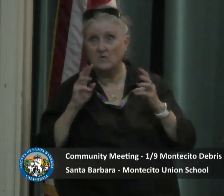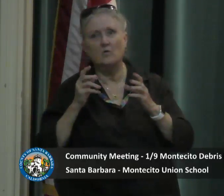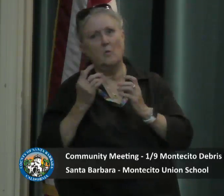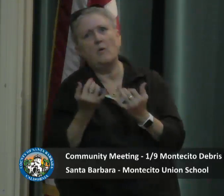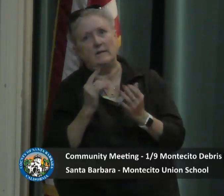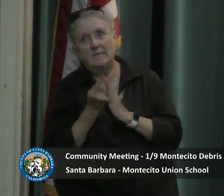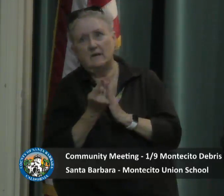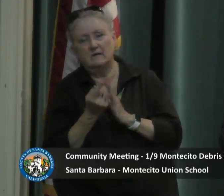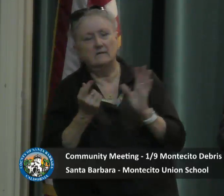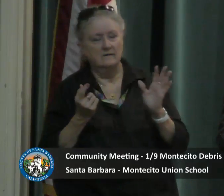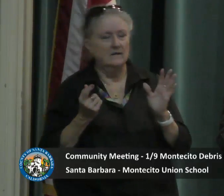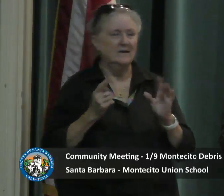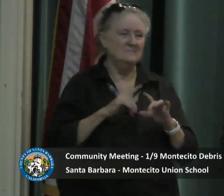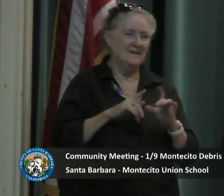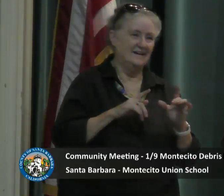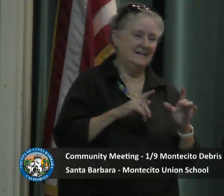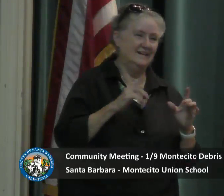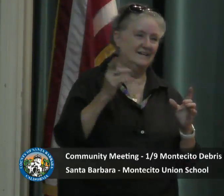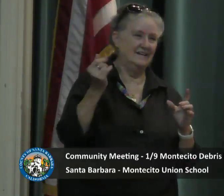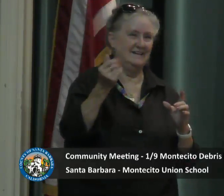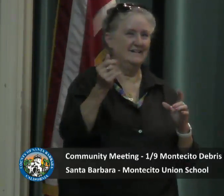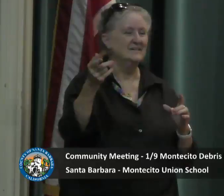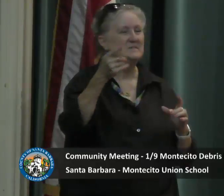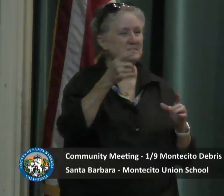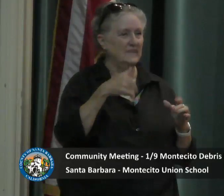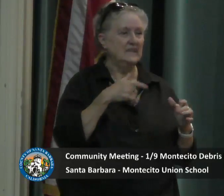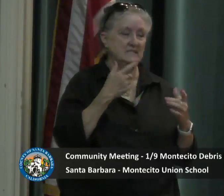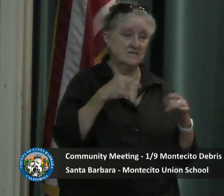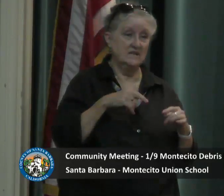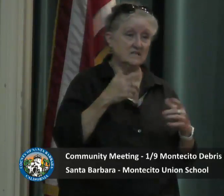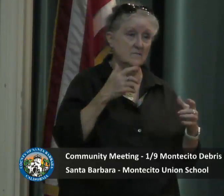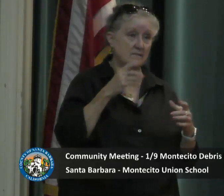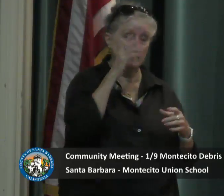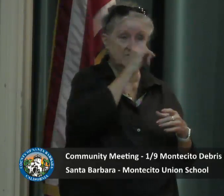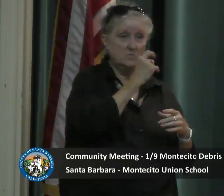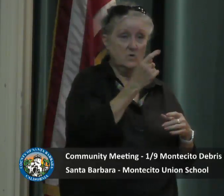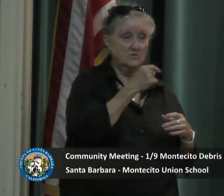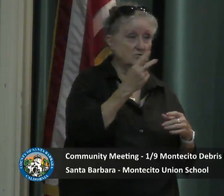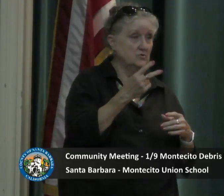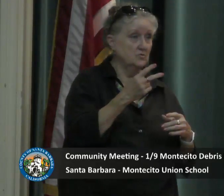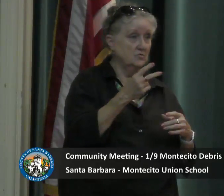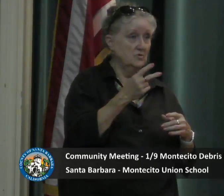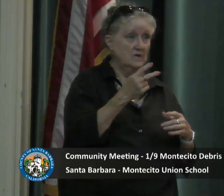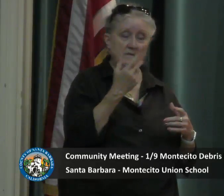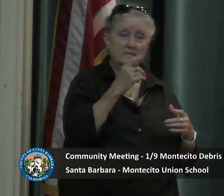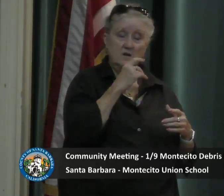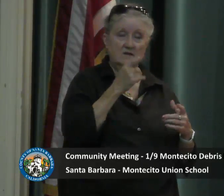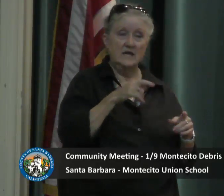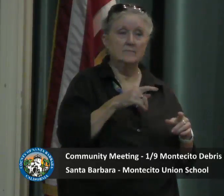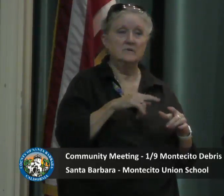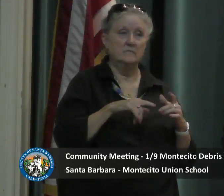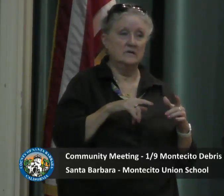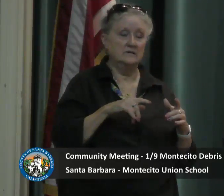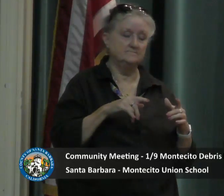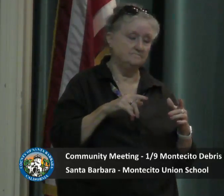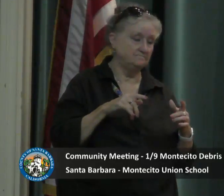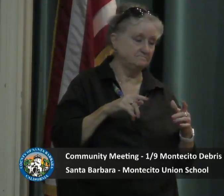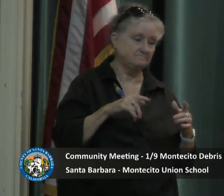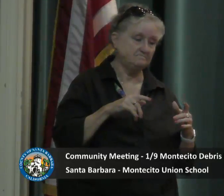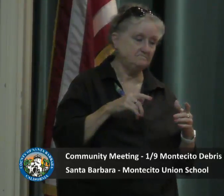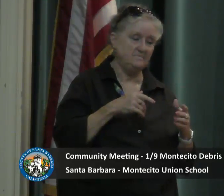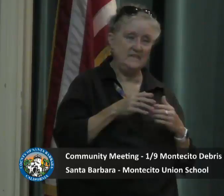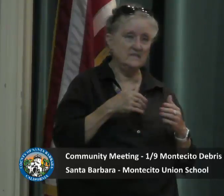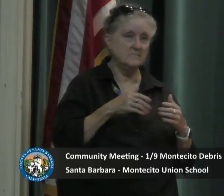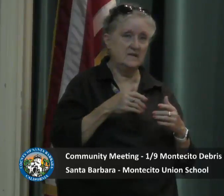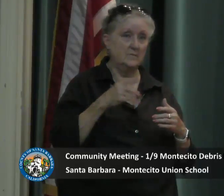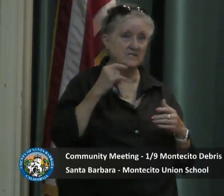minute. But these events, we might miss one or two, they might not happen, but it doesn't matter,